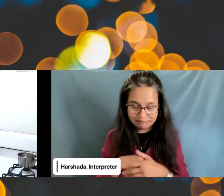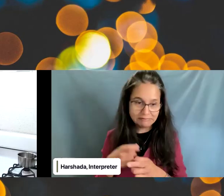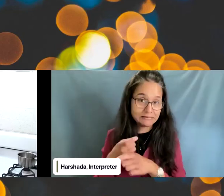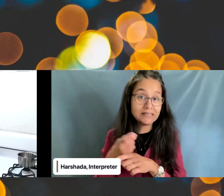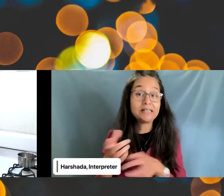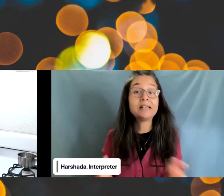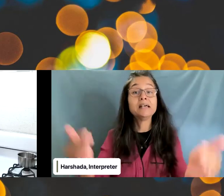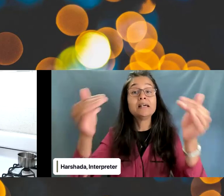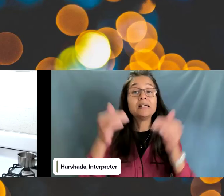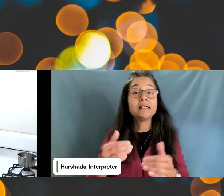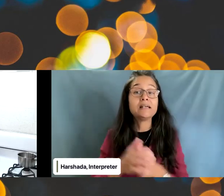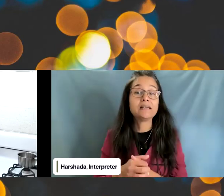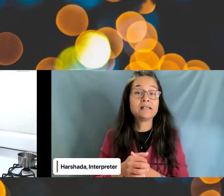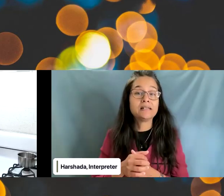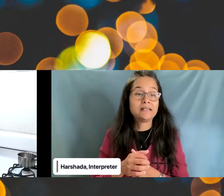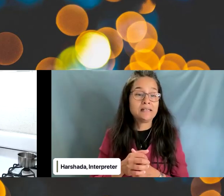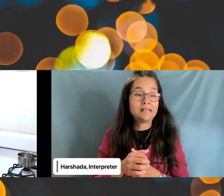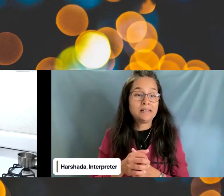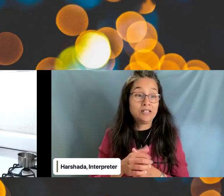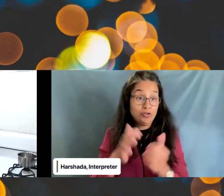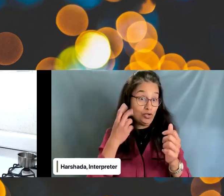Half a cup of sugar in the flour.